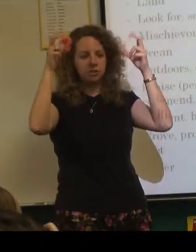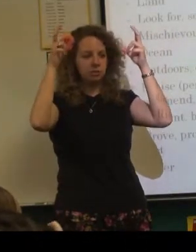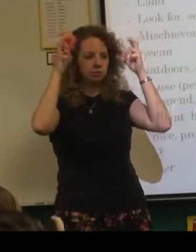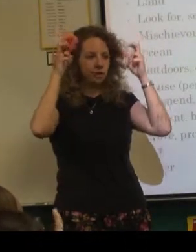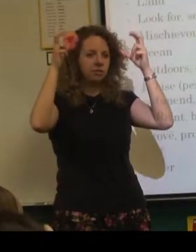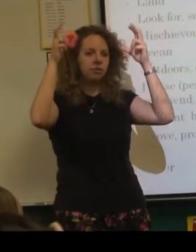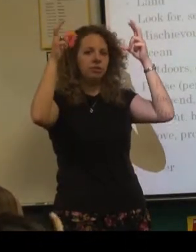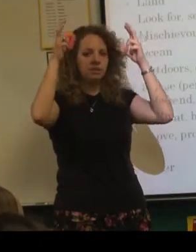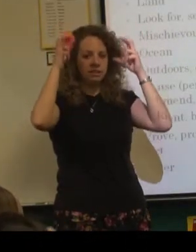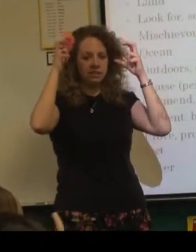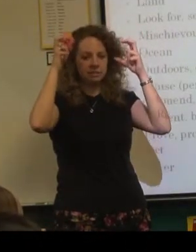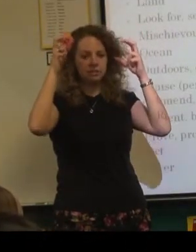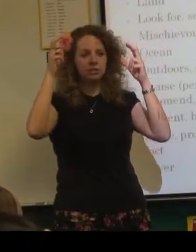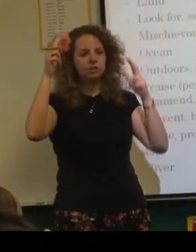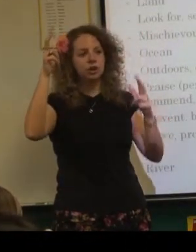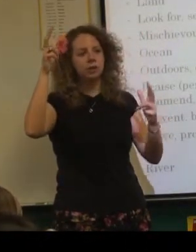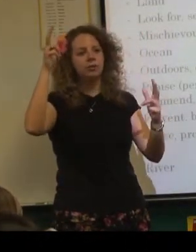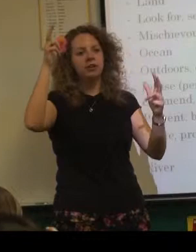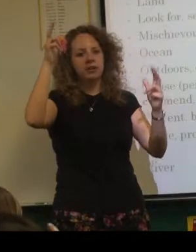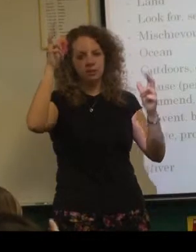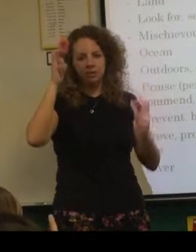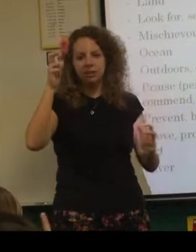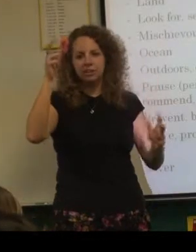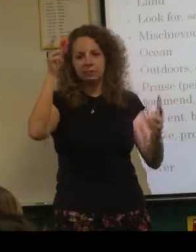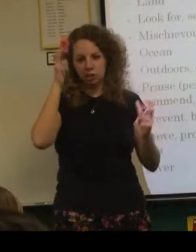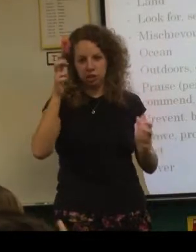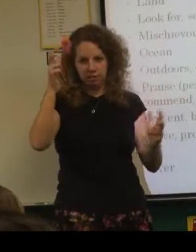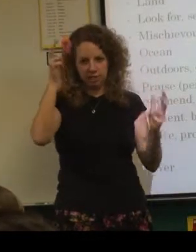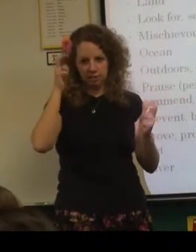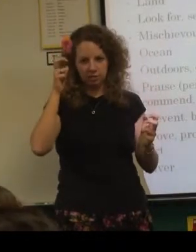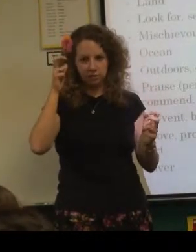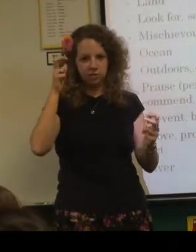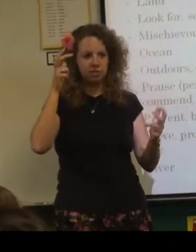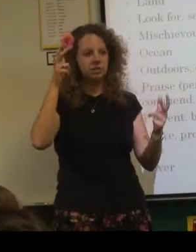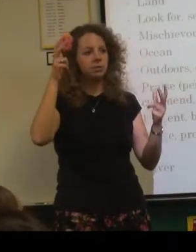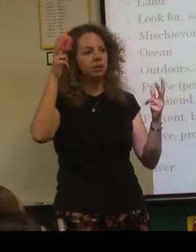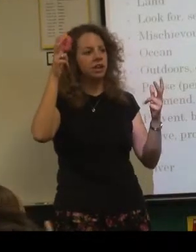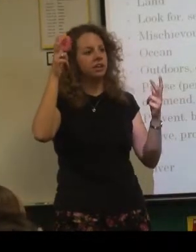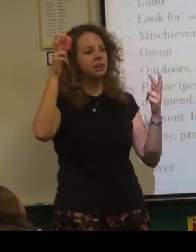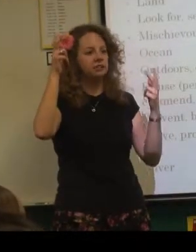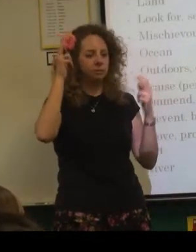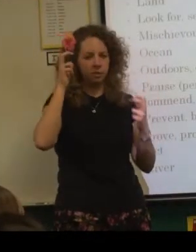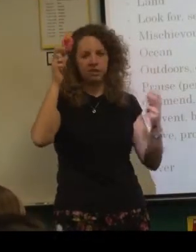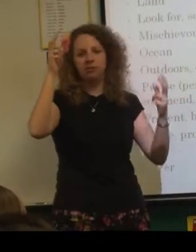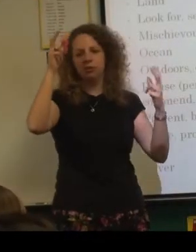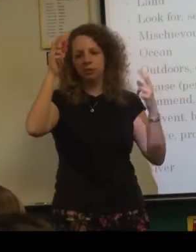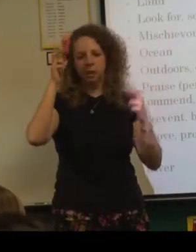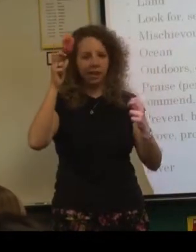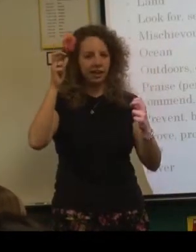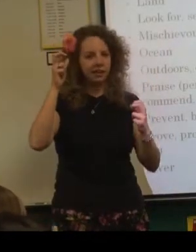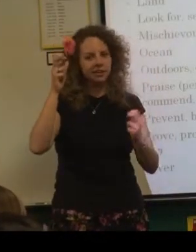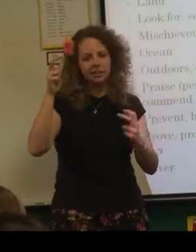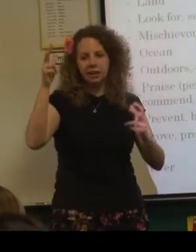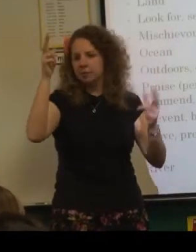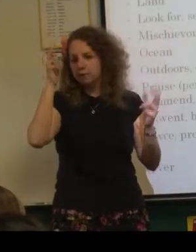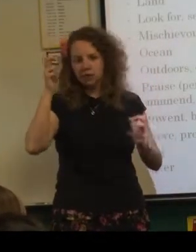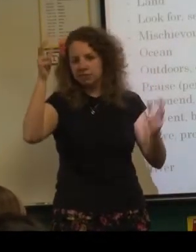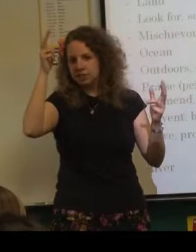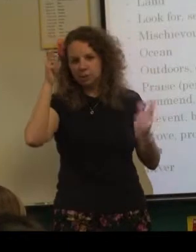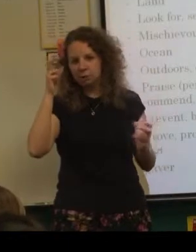So devil and demons, so here it's mischievous. So this is more like the playful, like a mischievous little